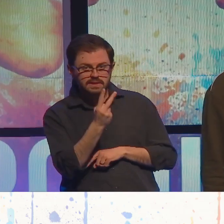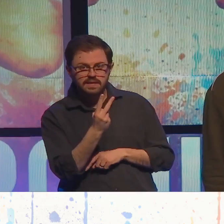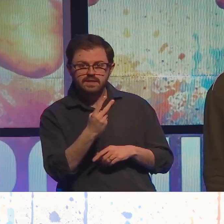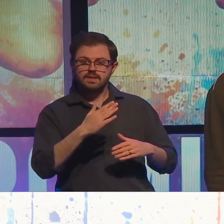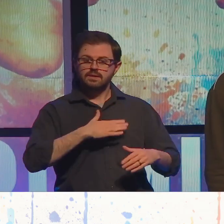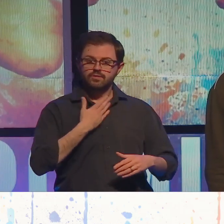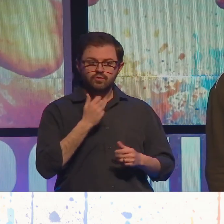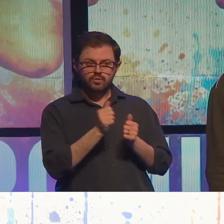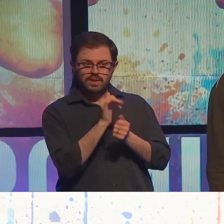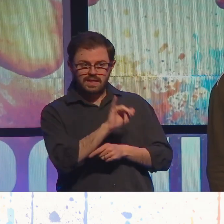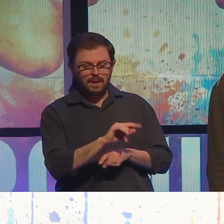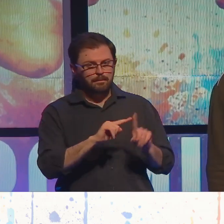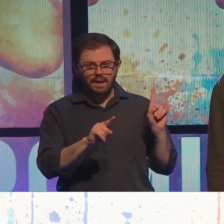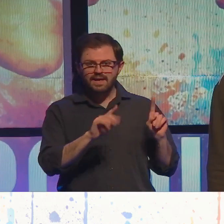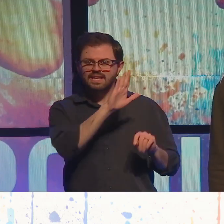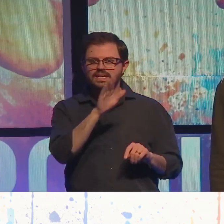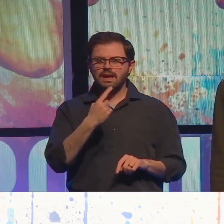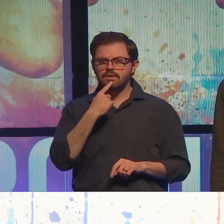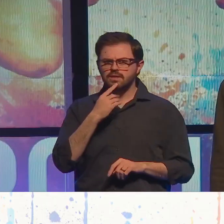see.